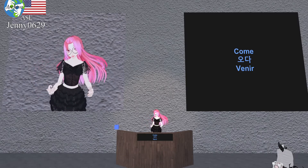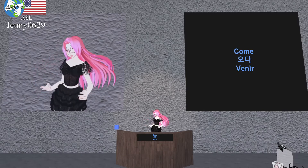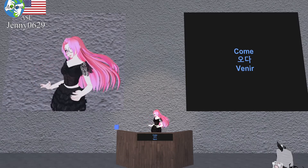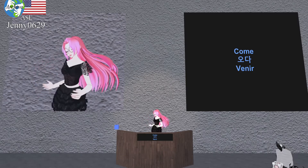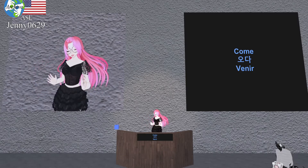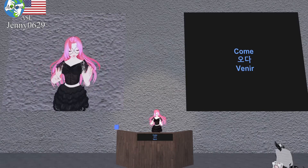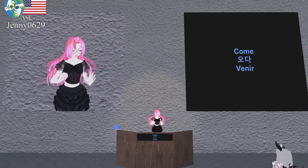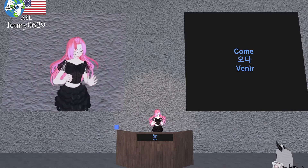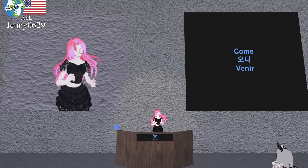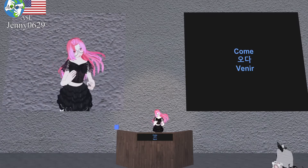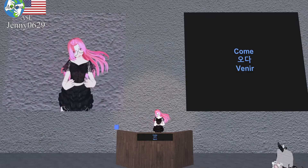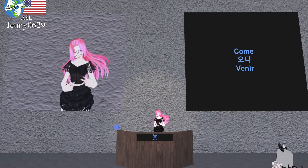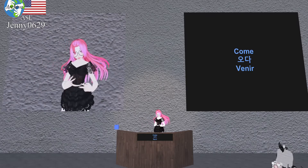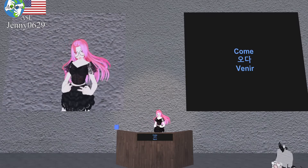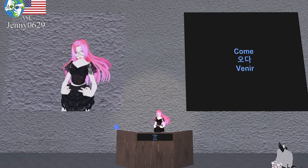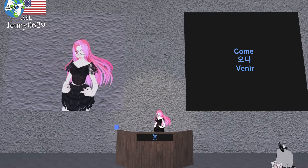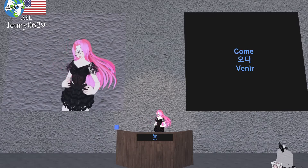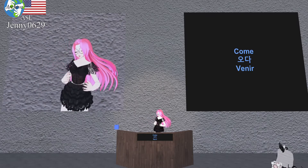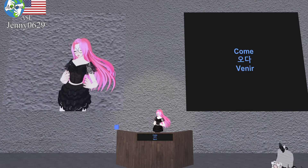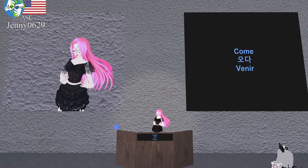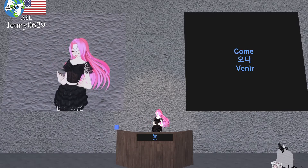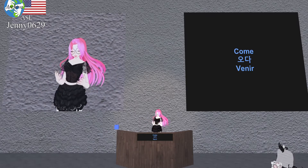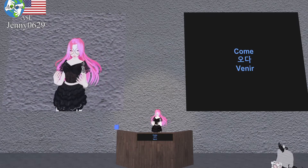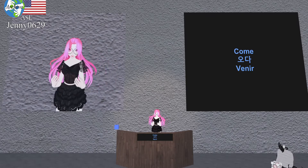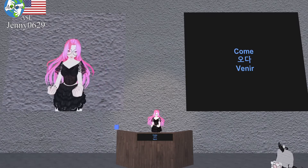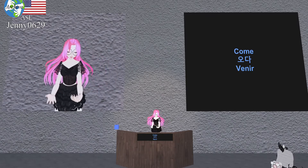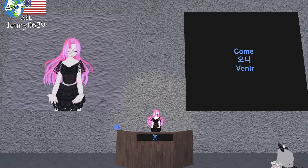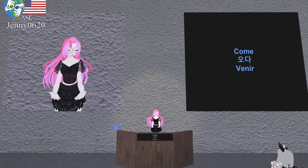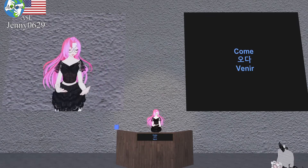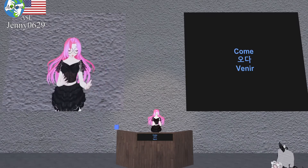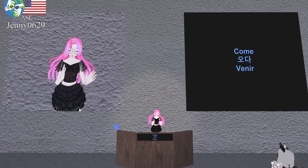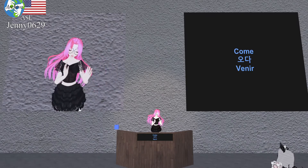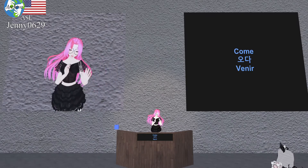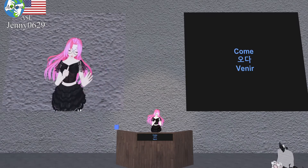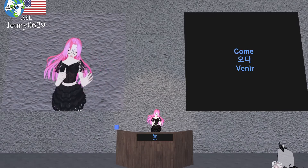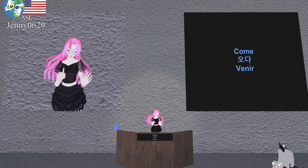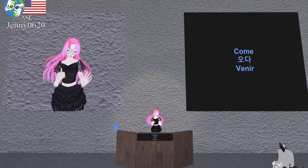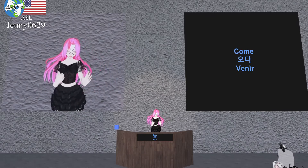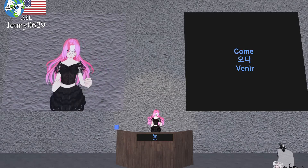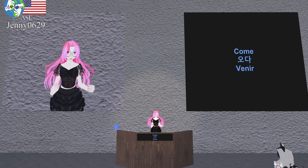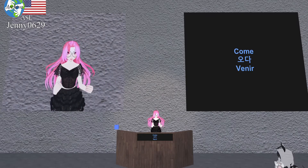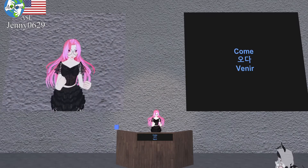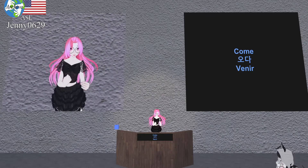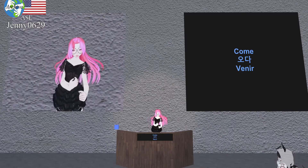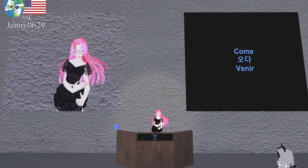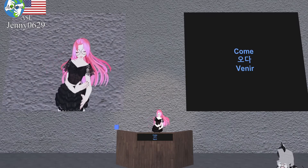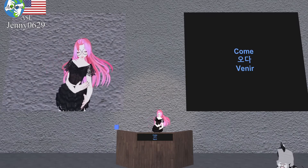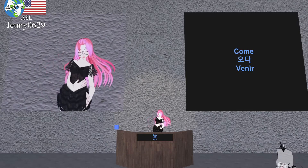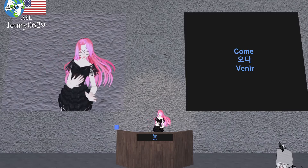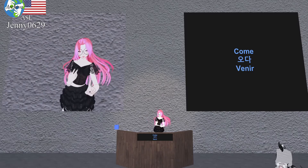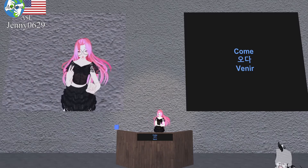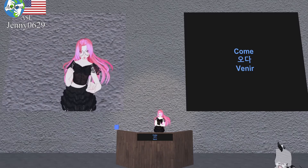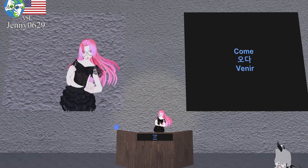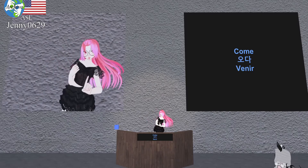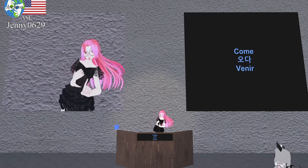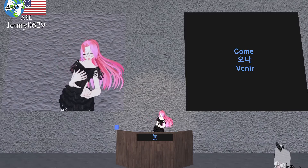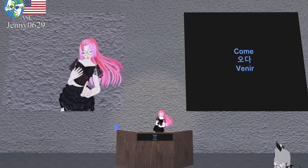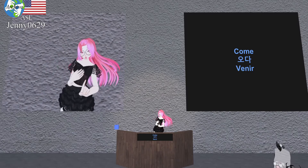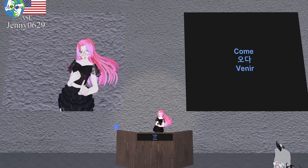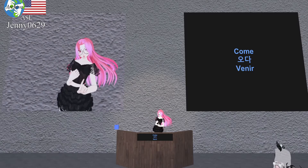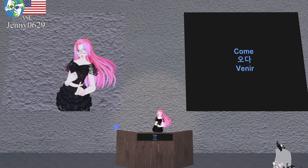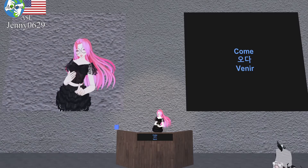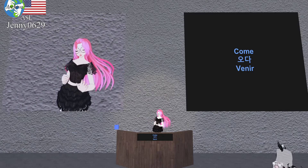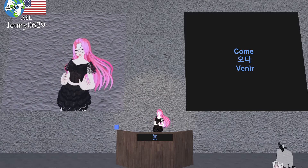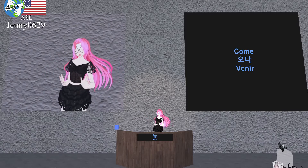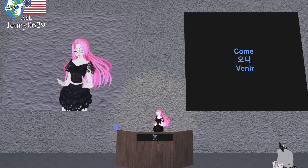anyway. But yeah, because that is a problem, but we want to let you guys know that we're not here to make you feel scared or make you feel like